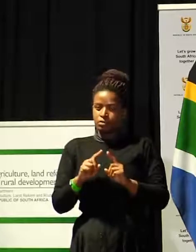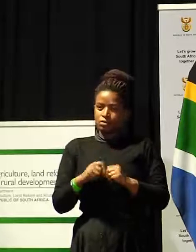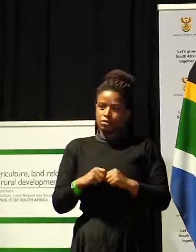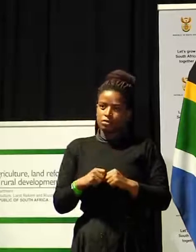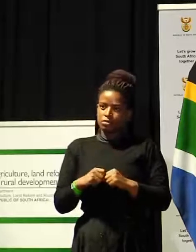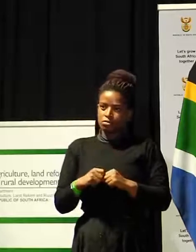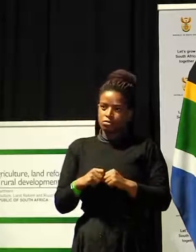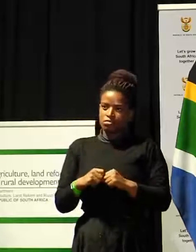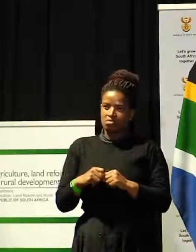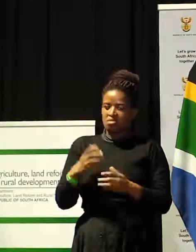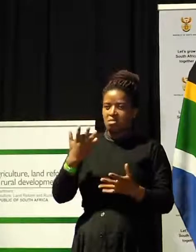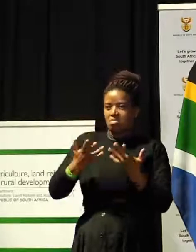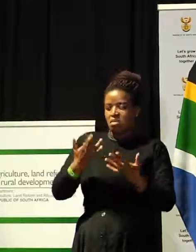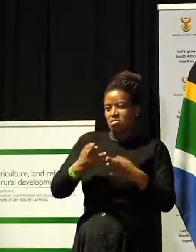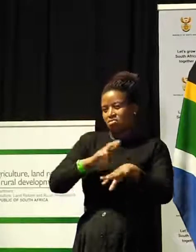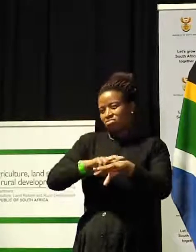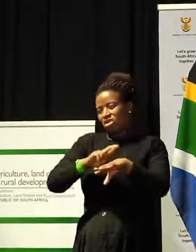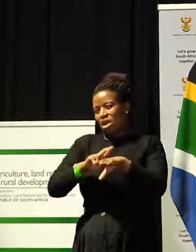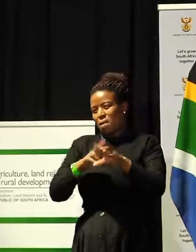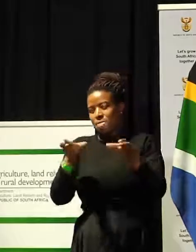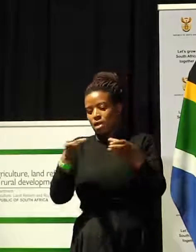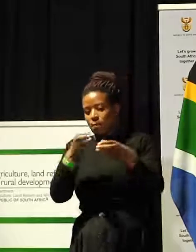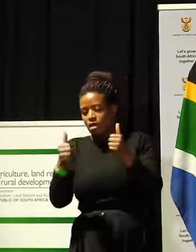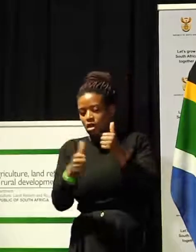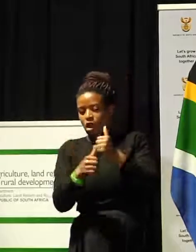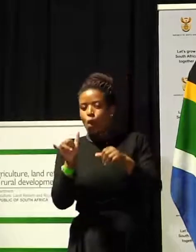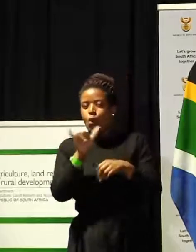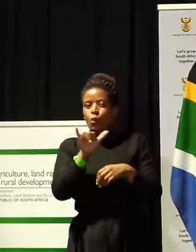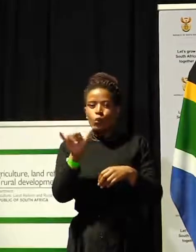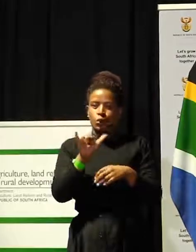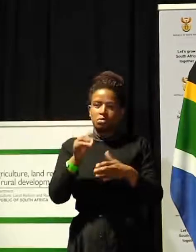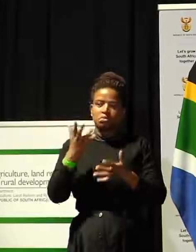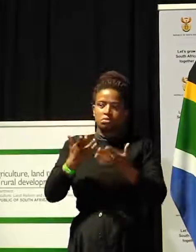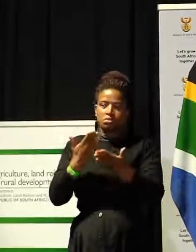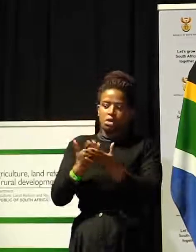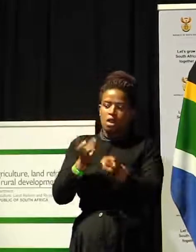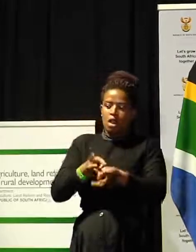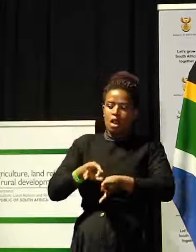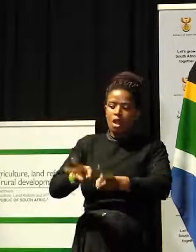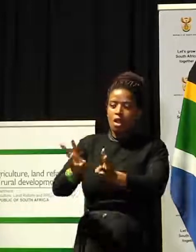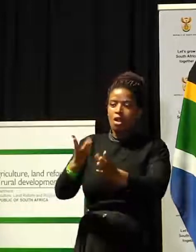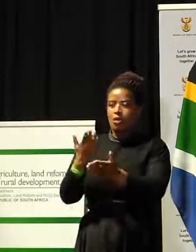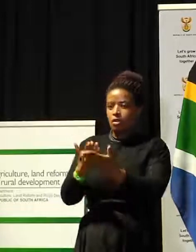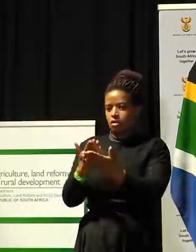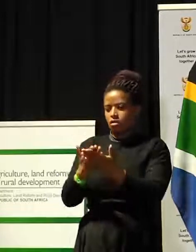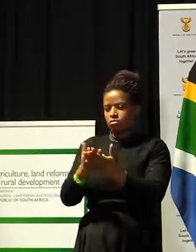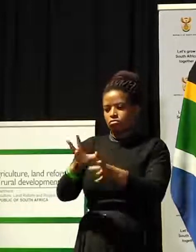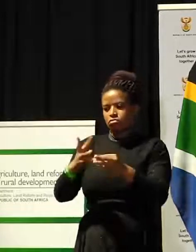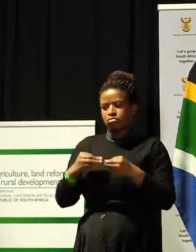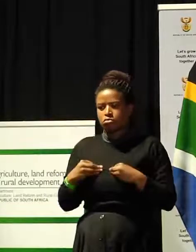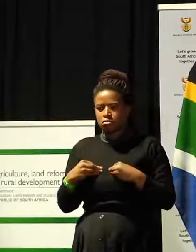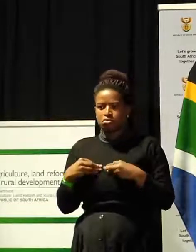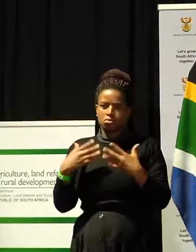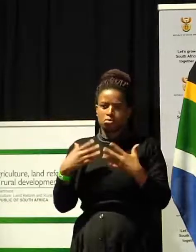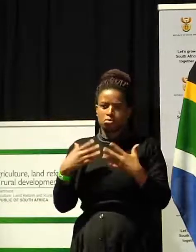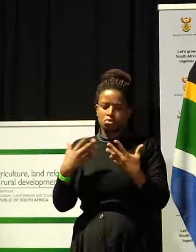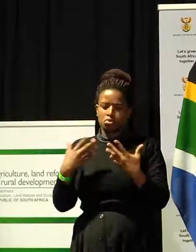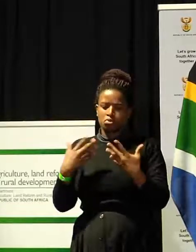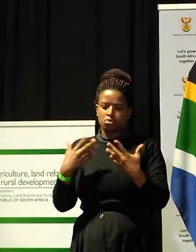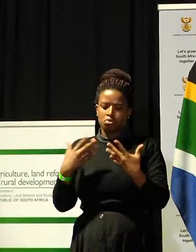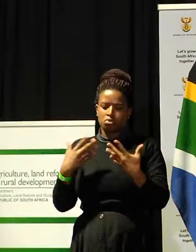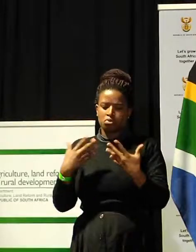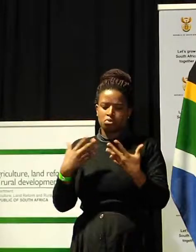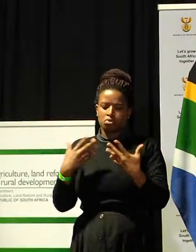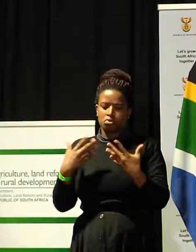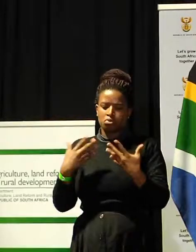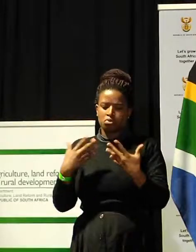a tribe or a clan. You should allow that to exist within, because it creates a lot of conflicts if you don't have